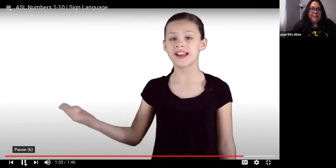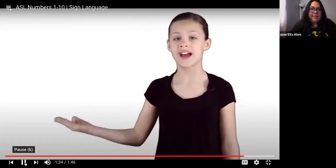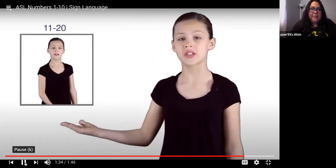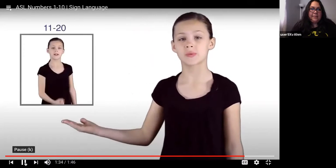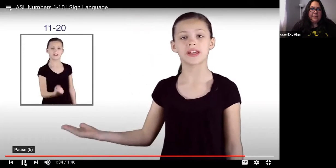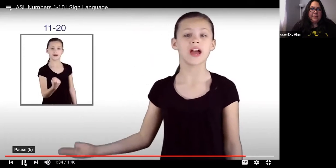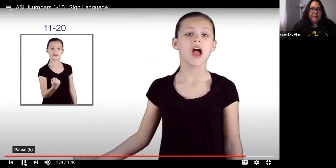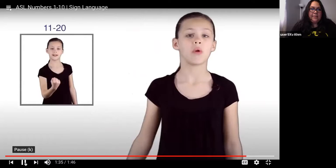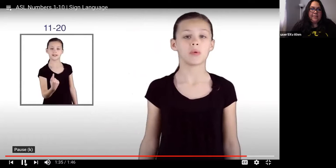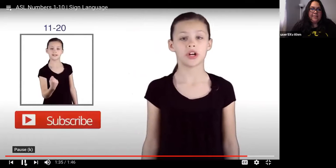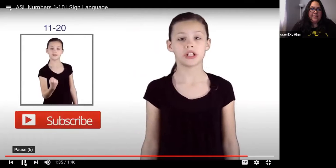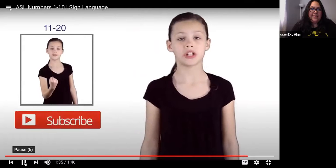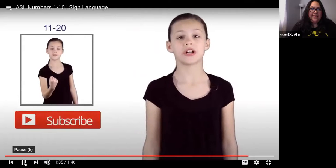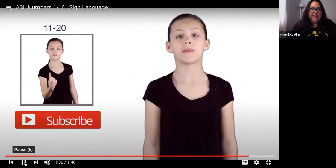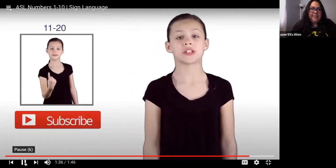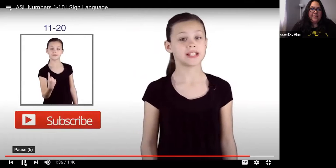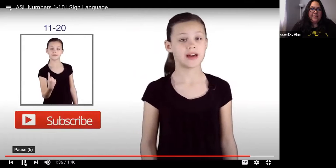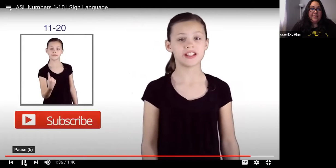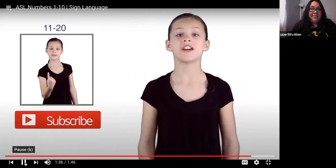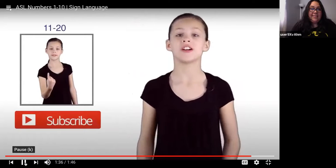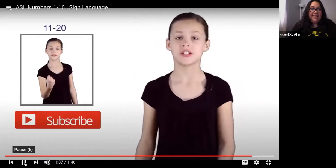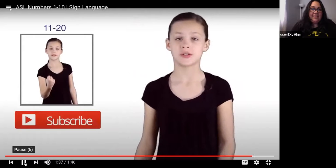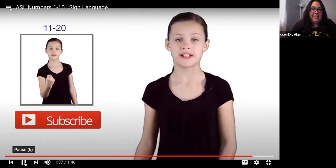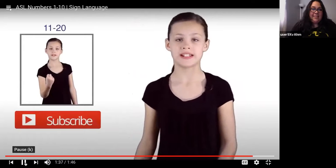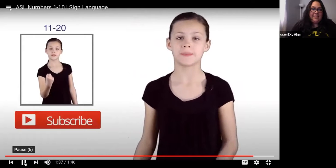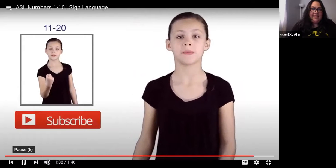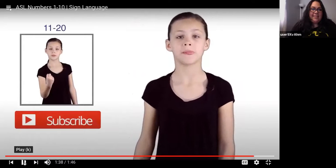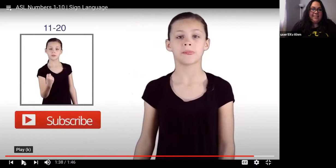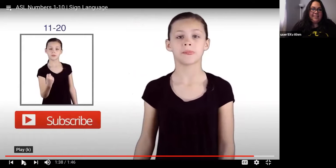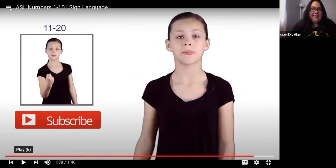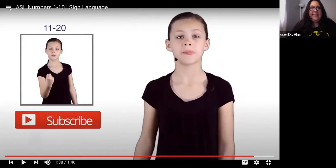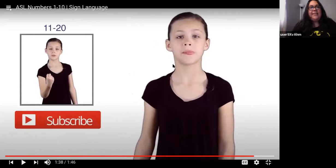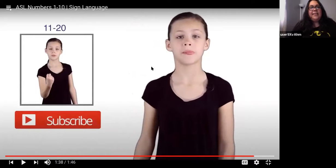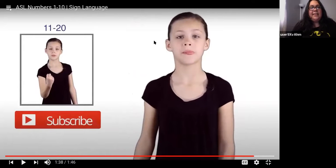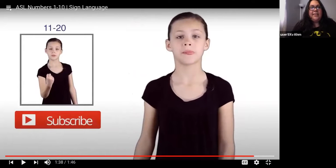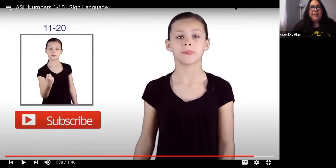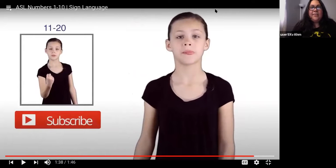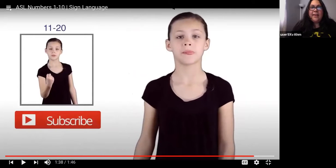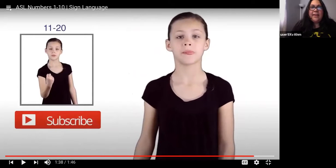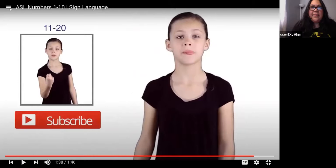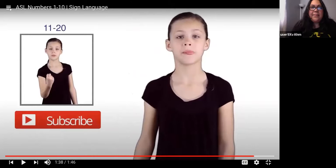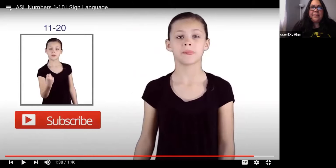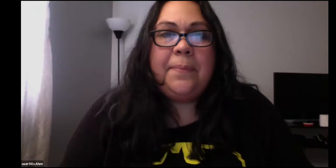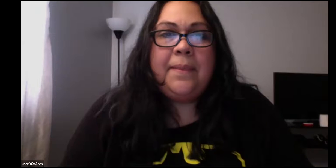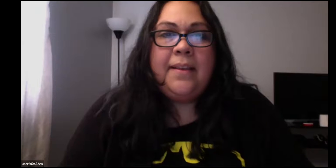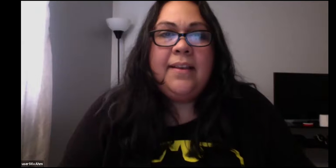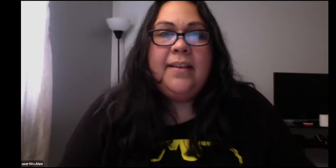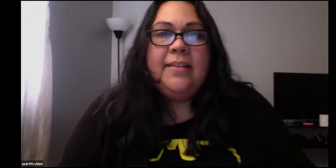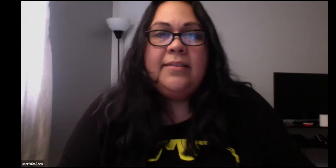next week where we're going to learn numbers 11 to 20. All right. So it's